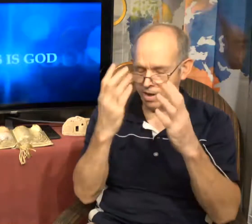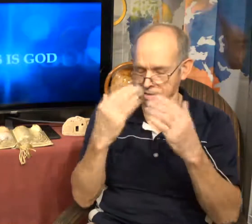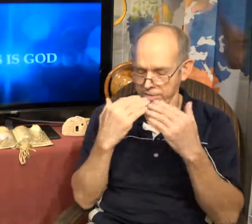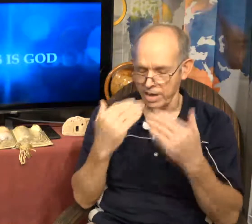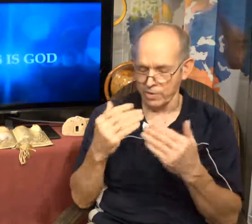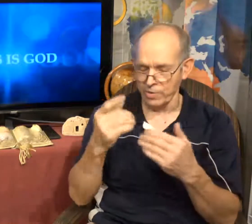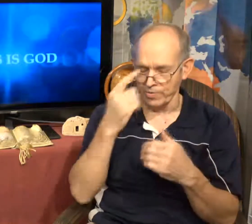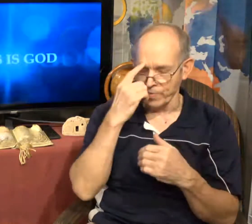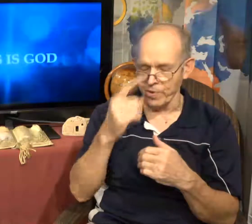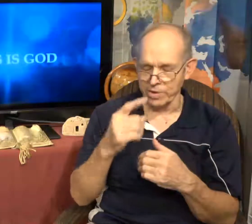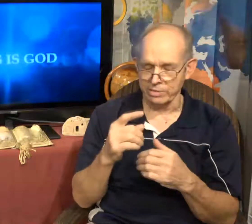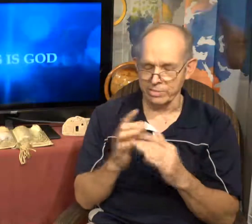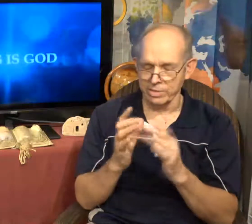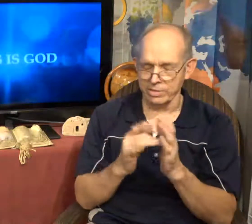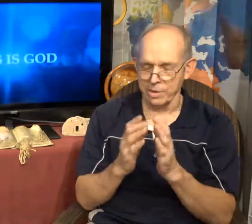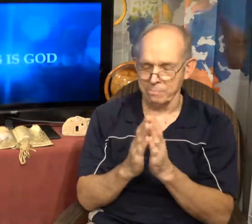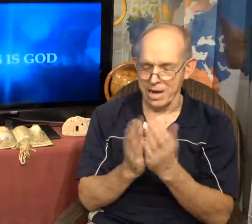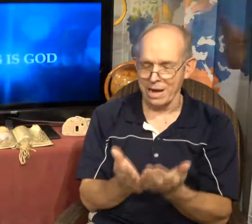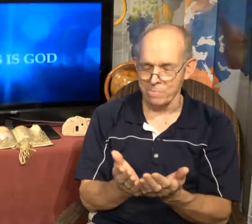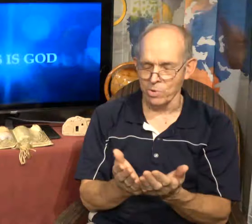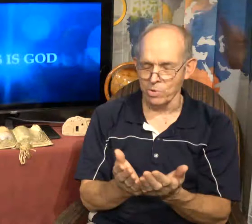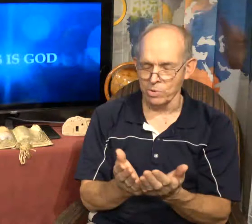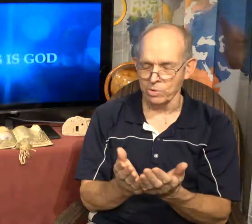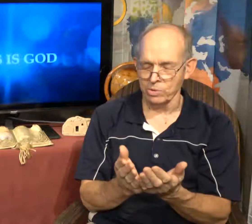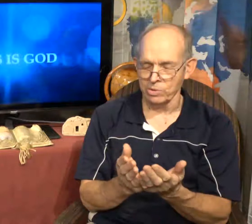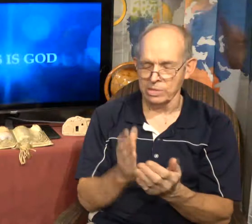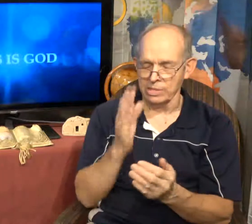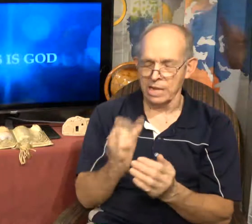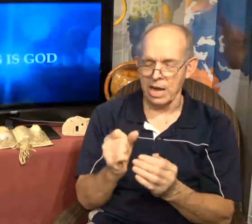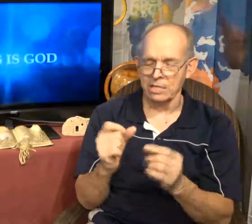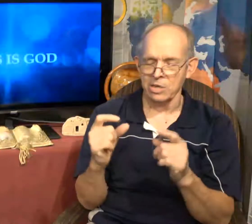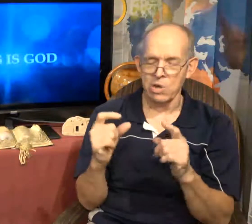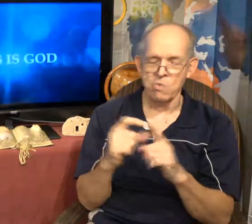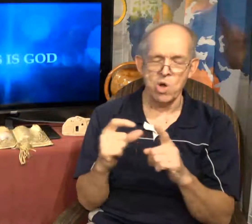Father, thank you for the Bible, God's Word.